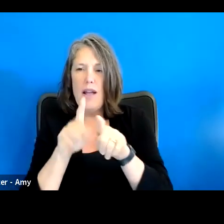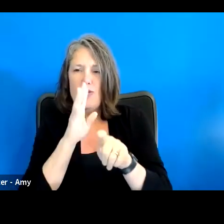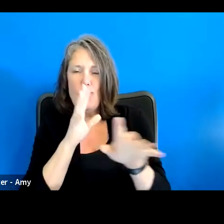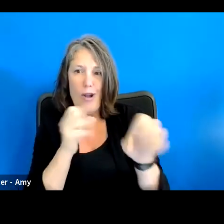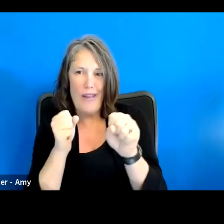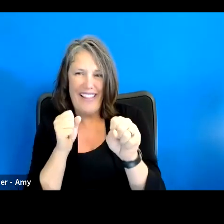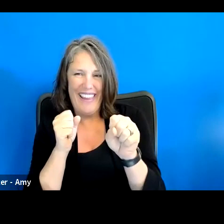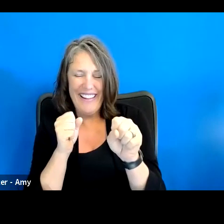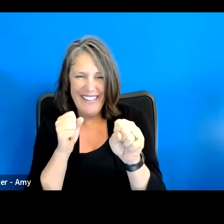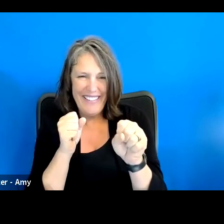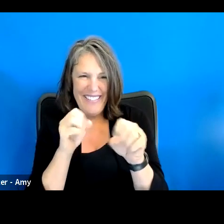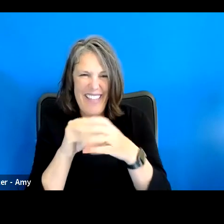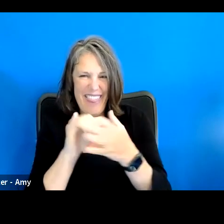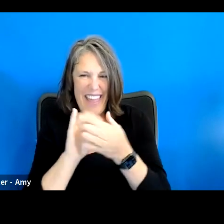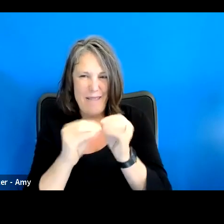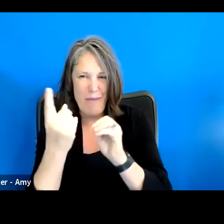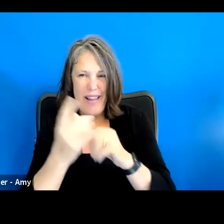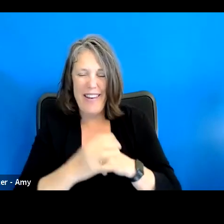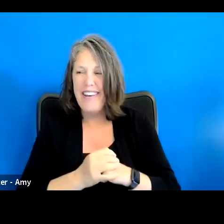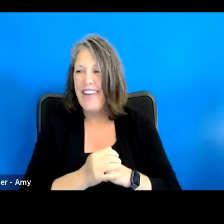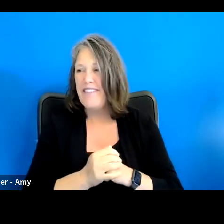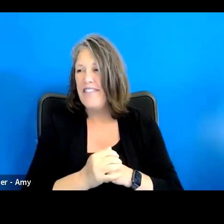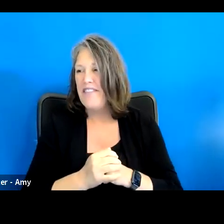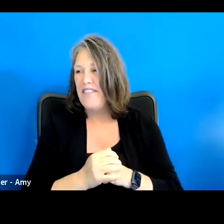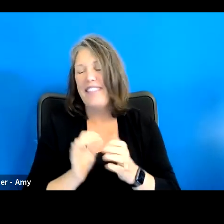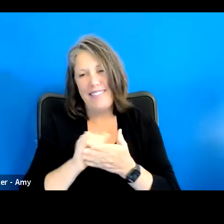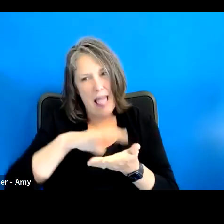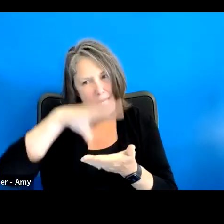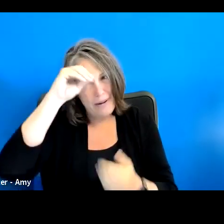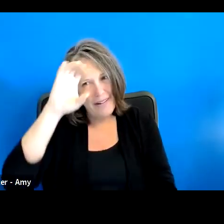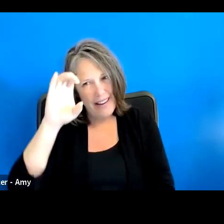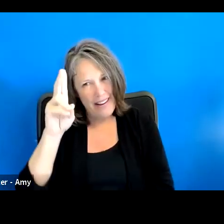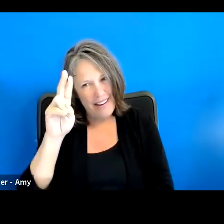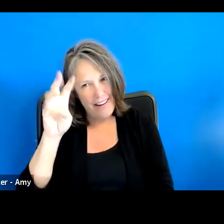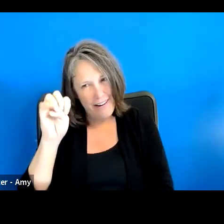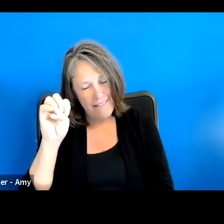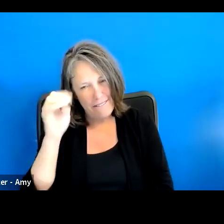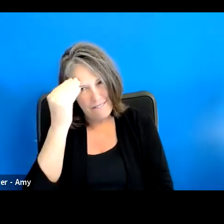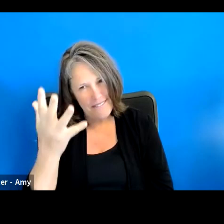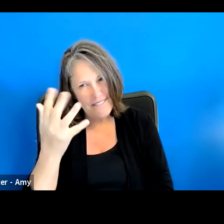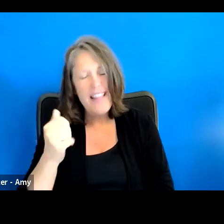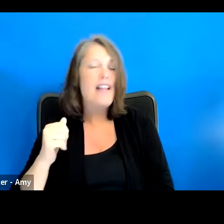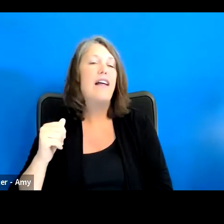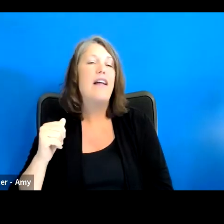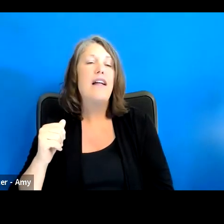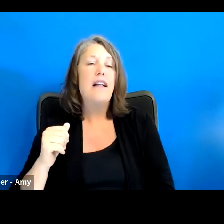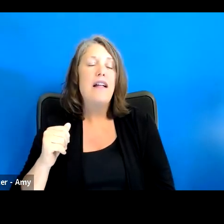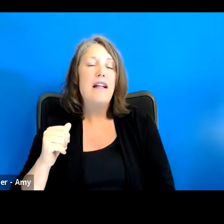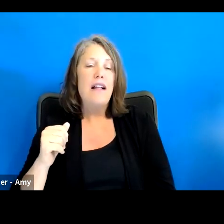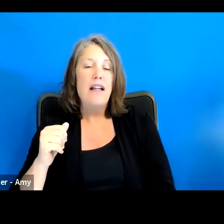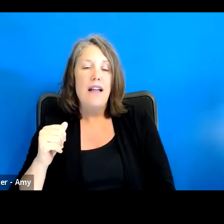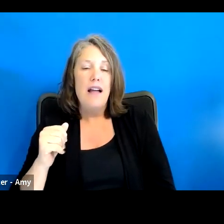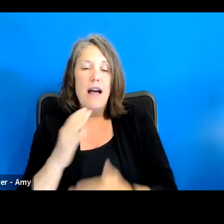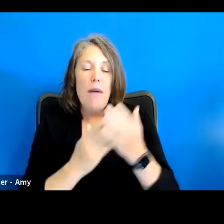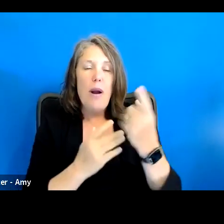in it. So it was a learning curve. Part 1 and part 2 was